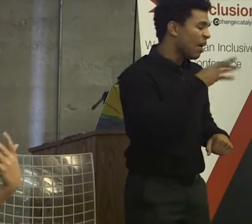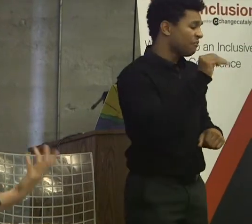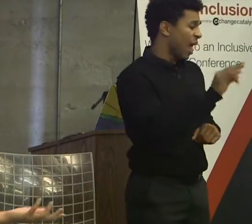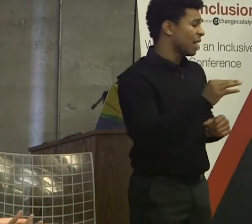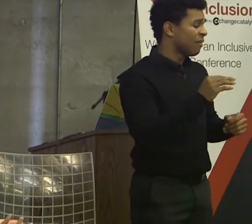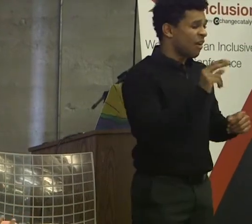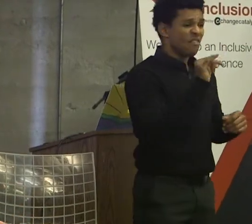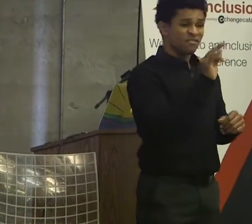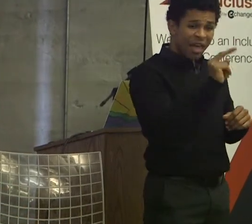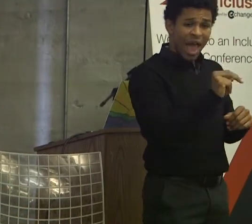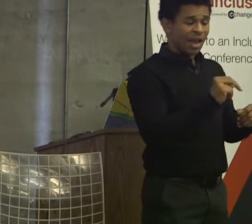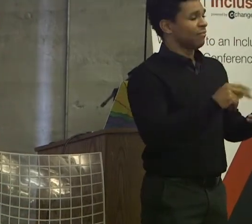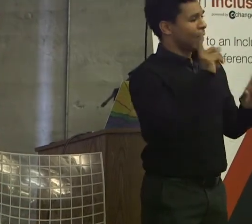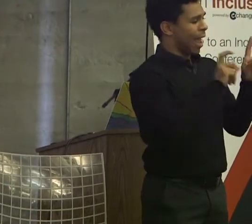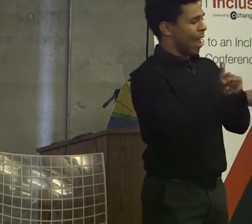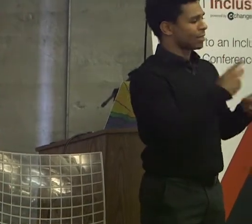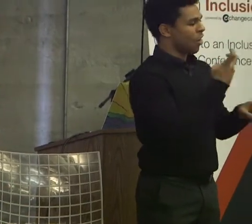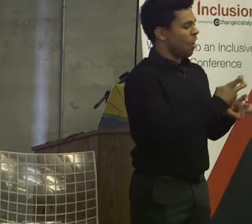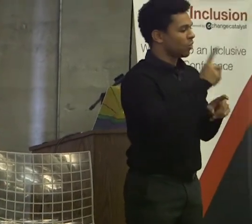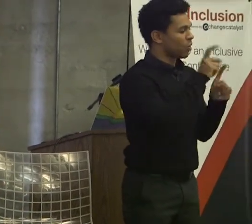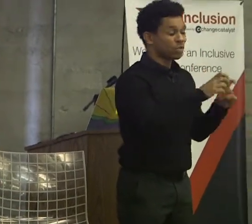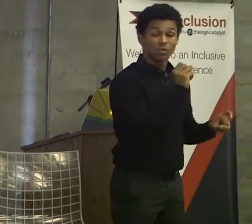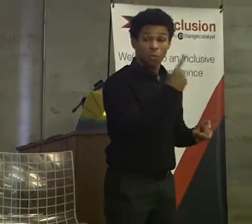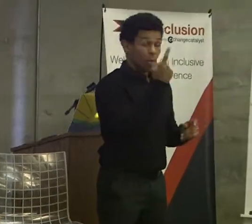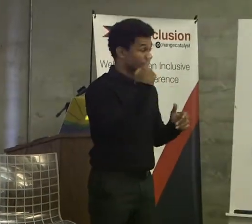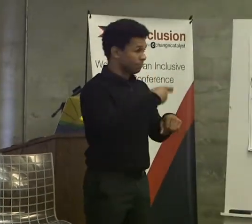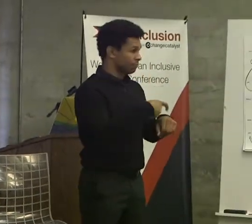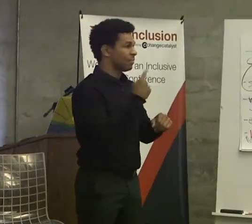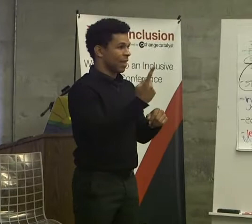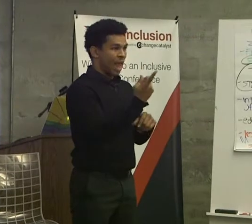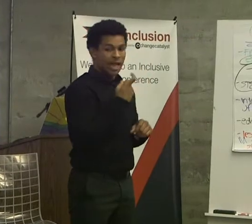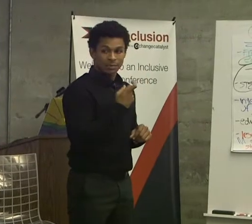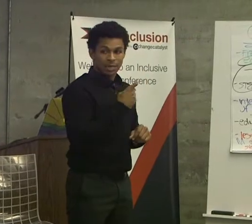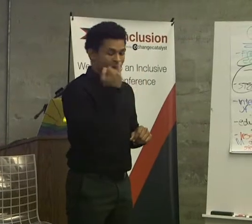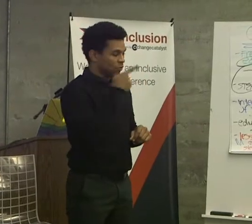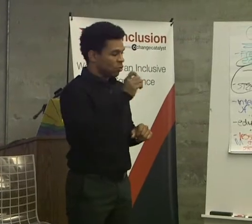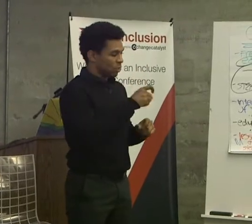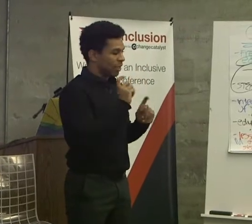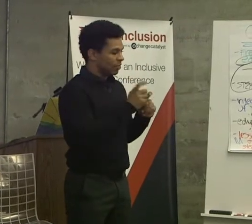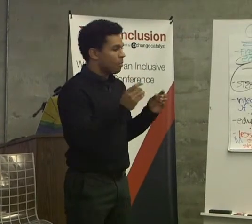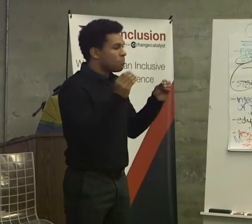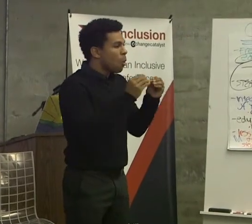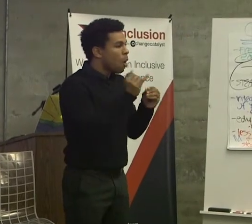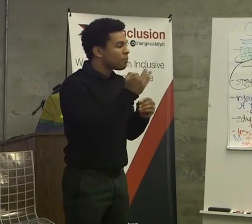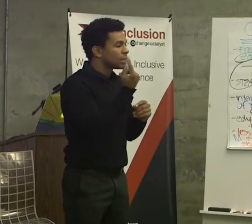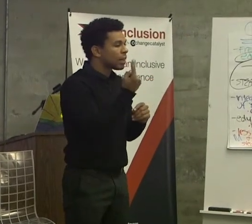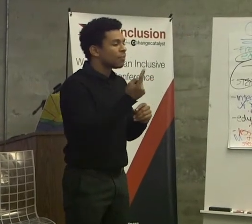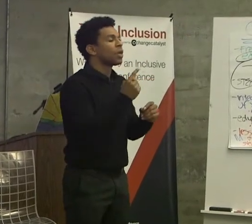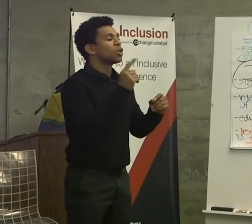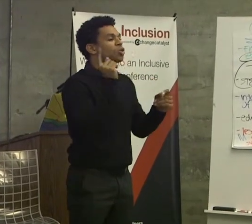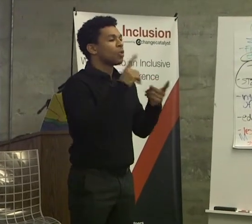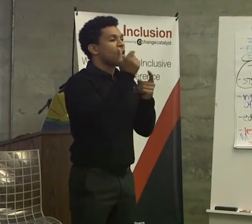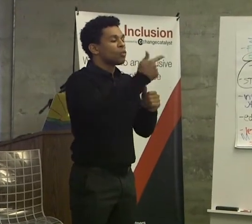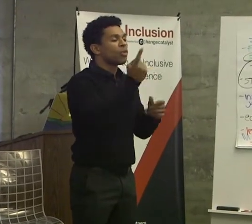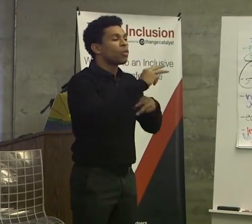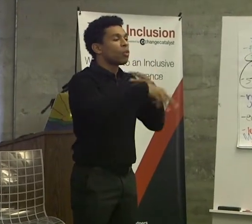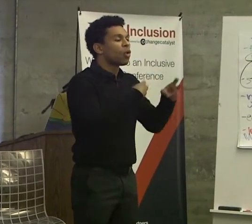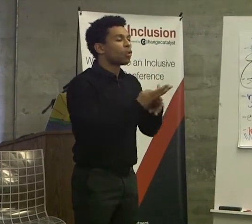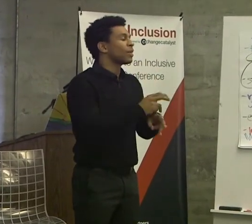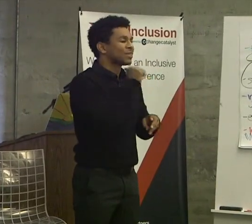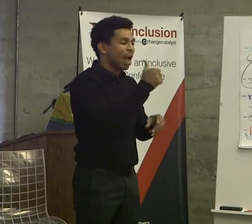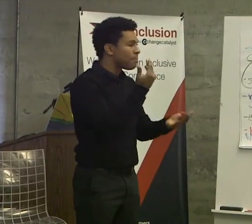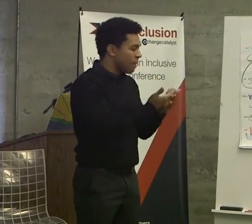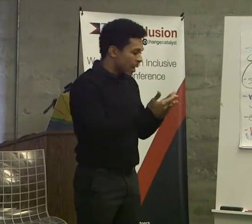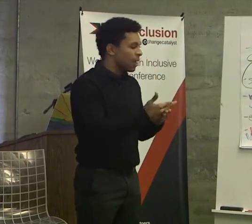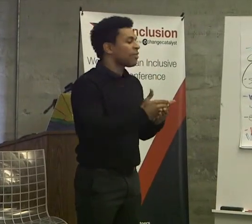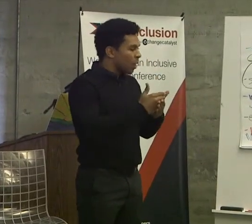questions. And one time they asked me, if you could give more of something to everyone in the world that wasn't money, that would make the world better,